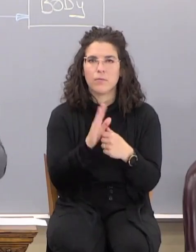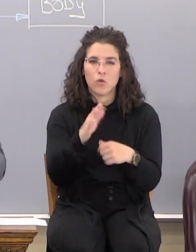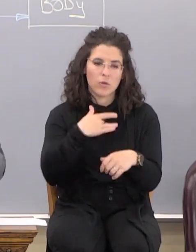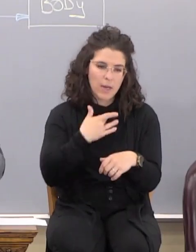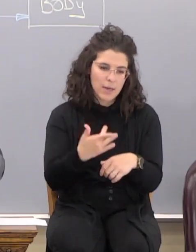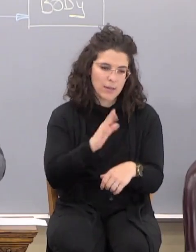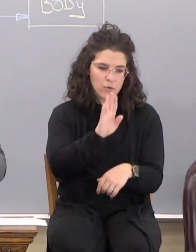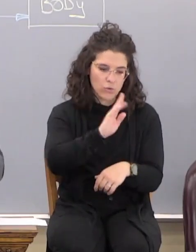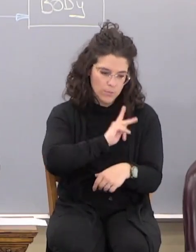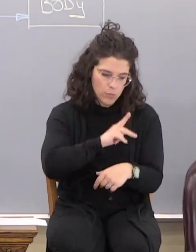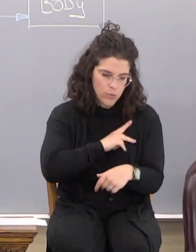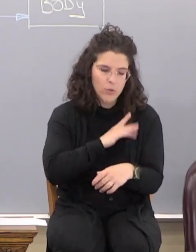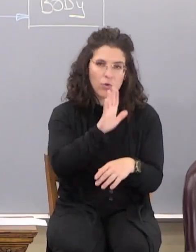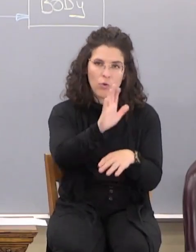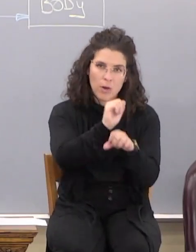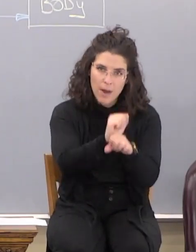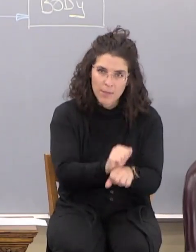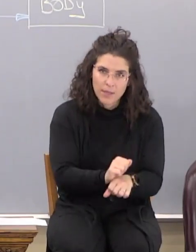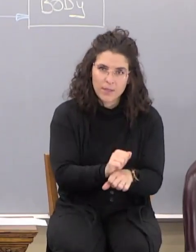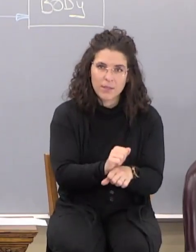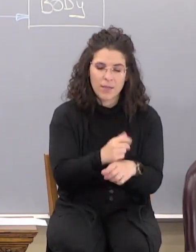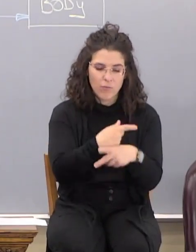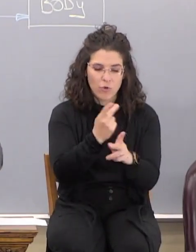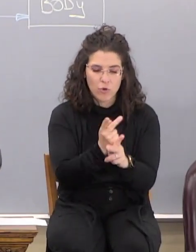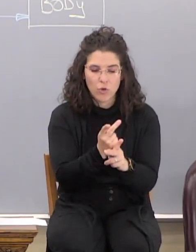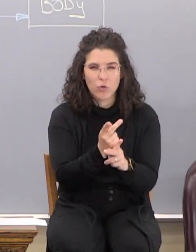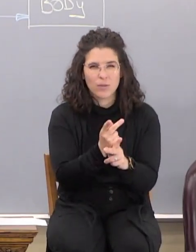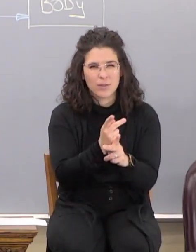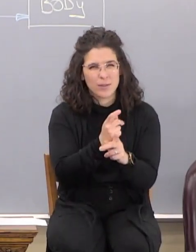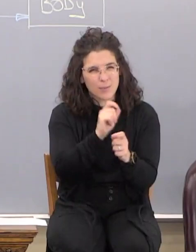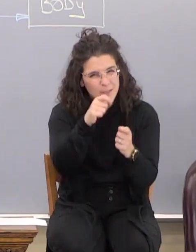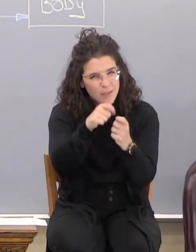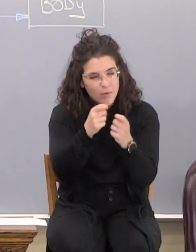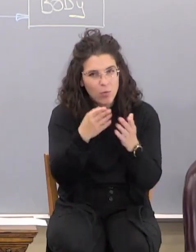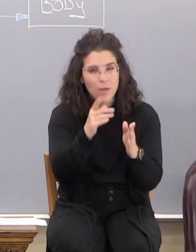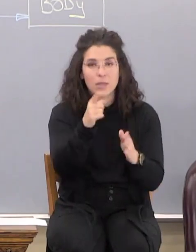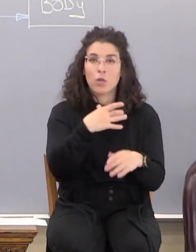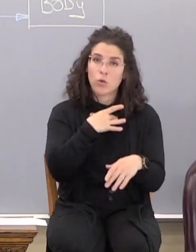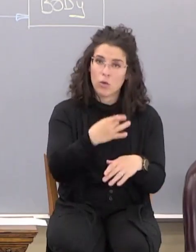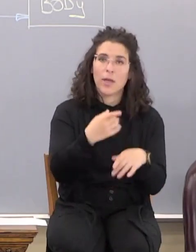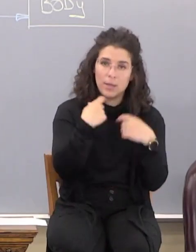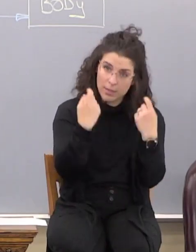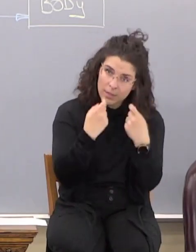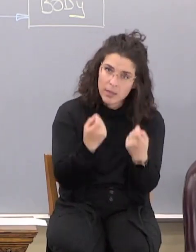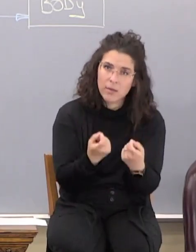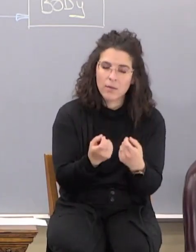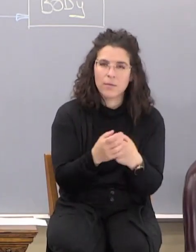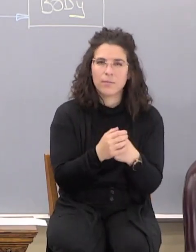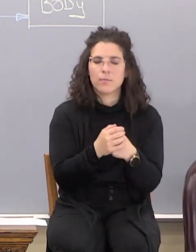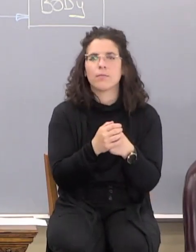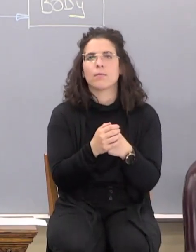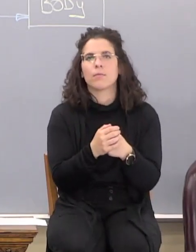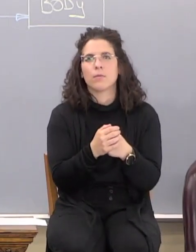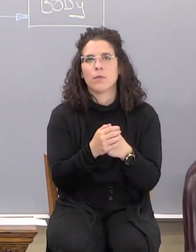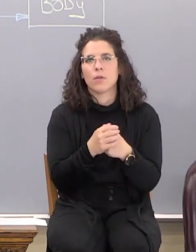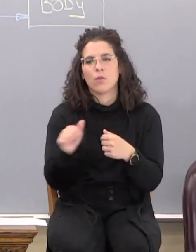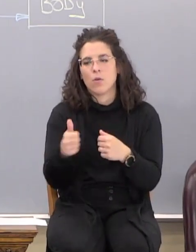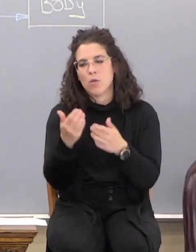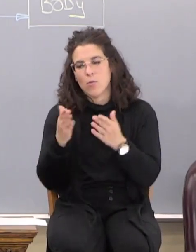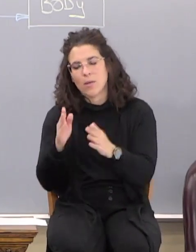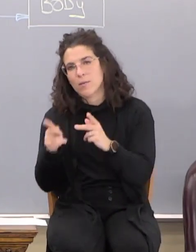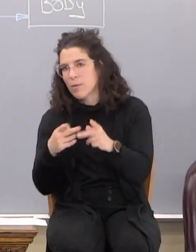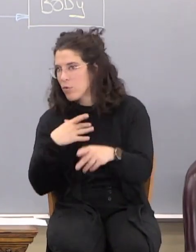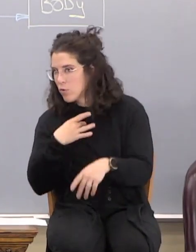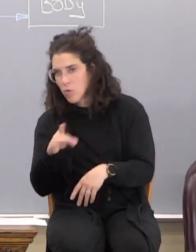Your personality, your habits have produced certain ways that you like to sin. There are other ways that people